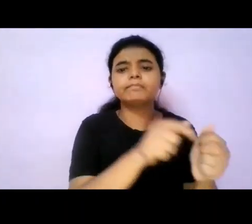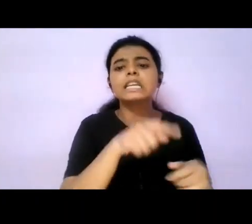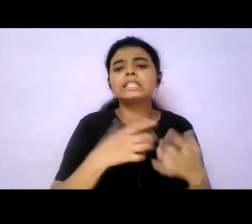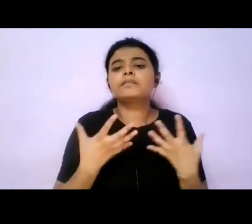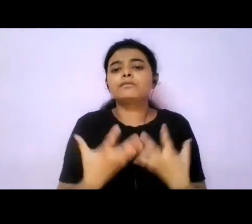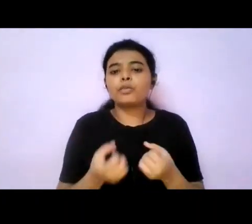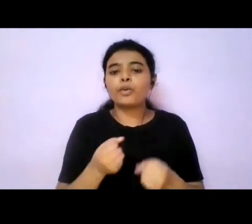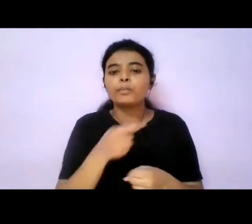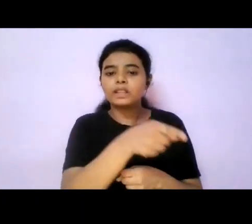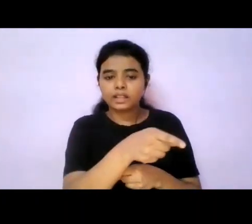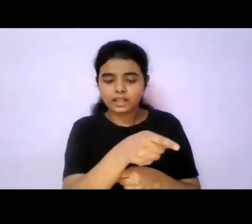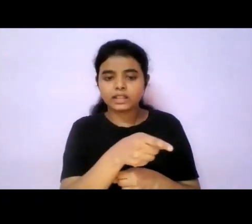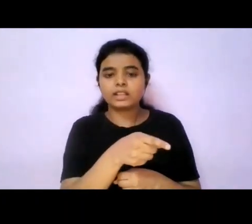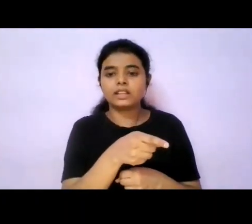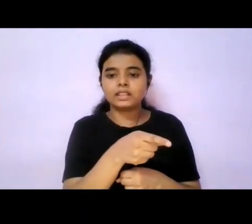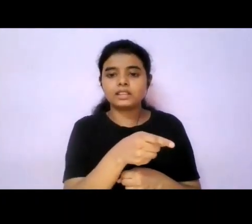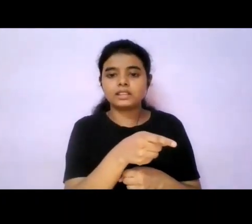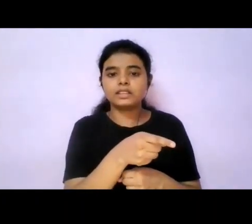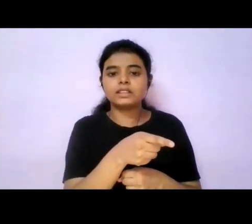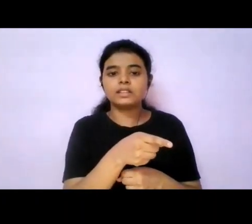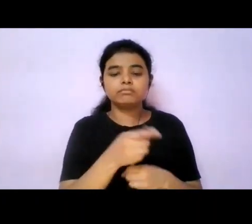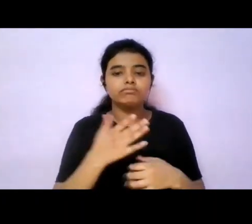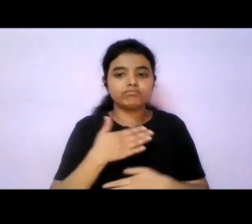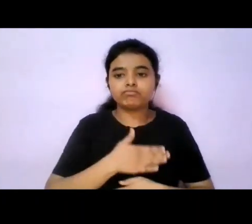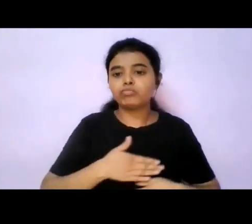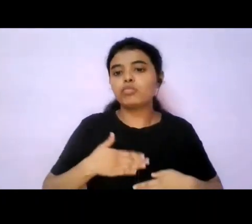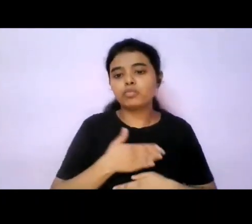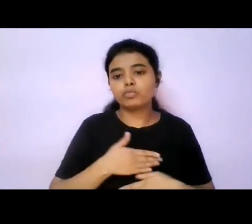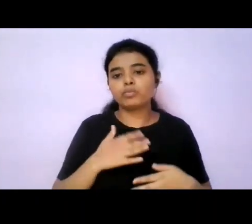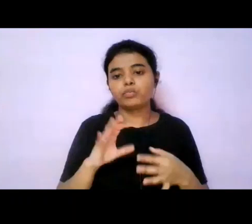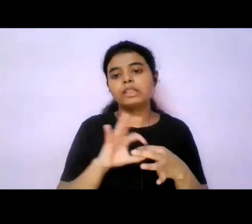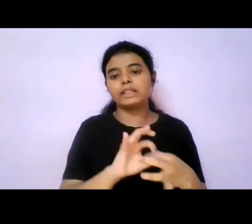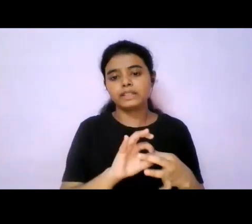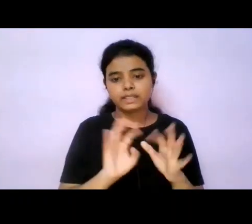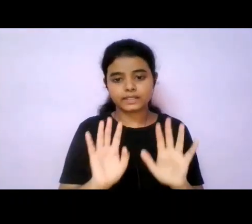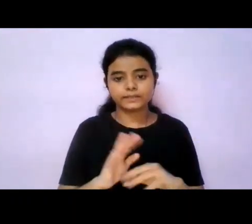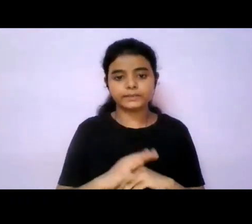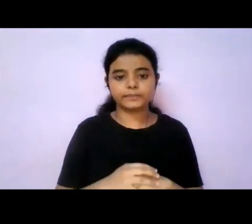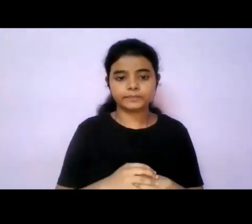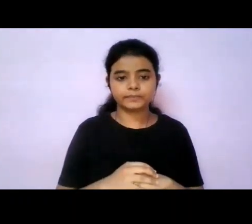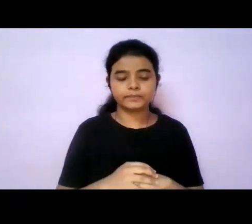Angela McRobbie calls joyful affirmation.